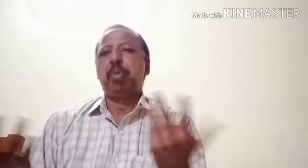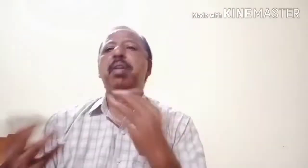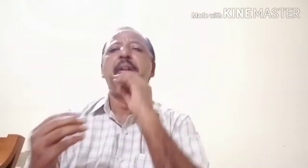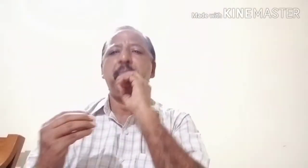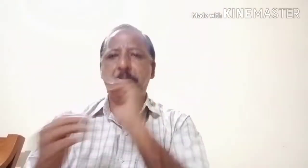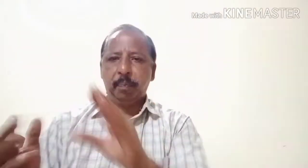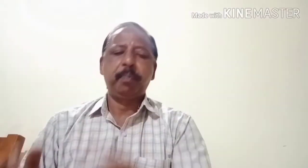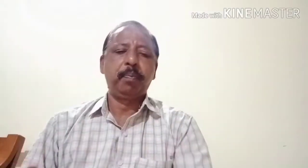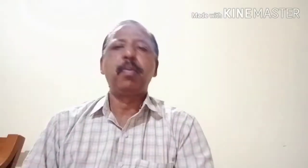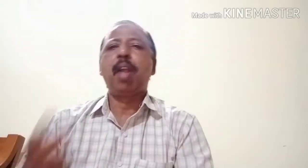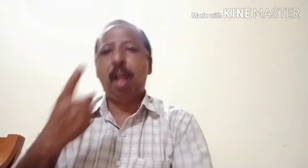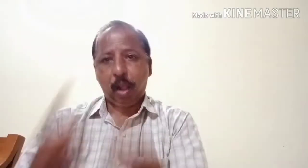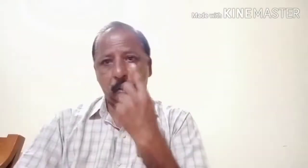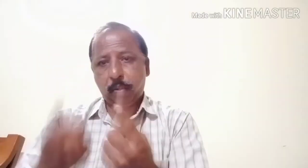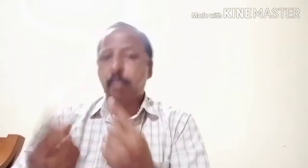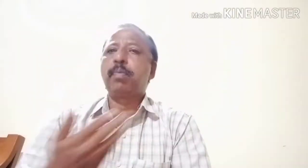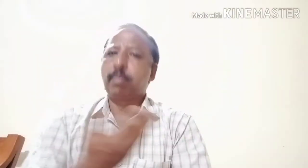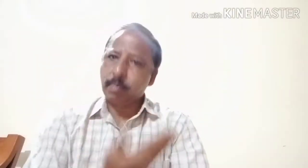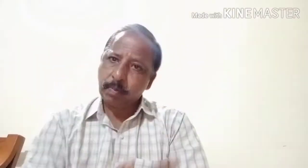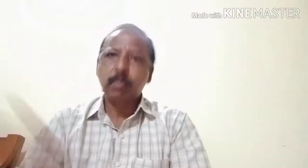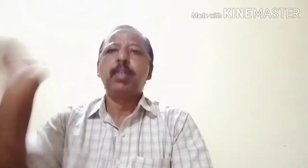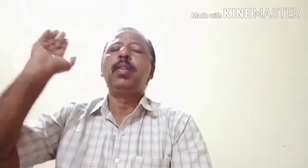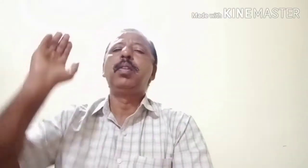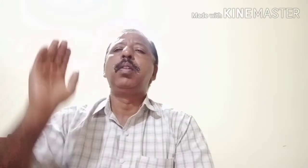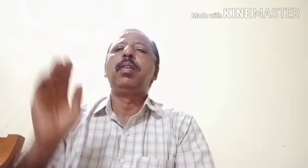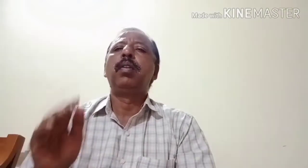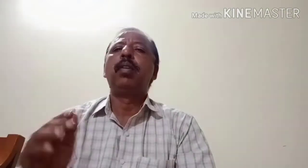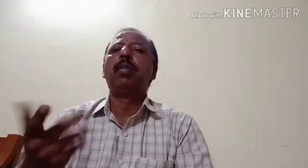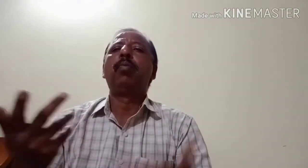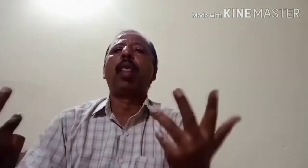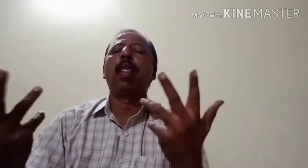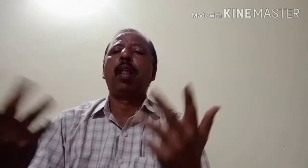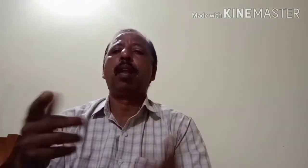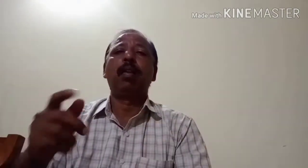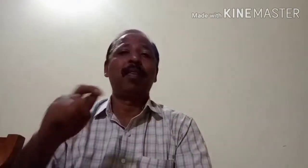India's highest court intervenes and puts Mumbai police undisputed.